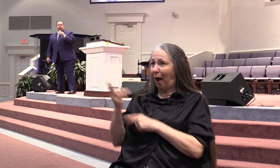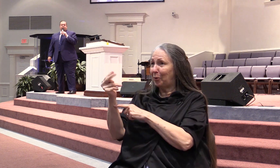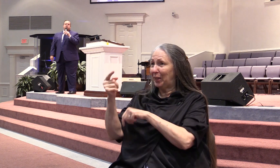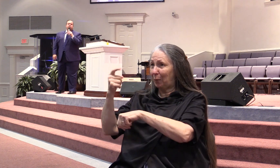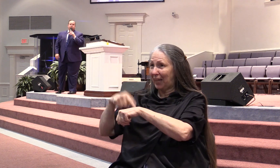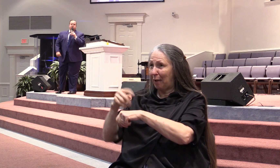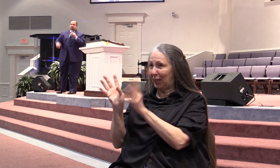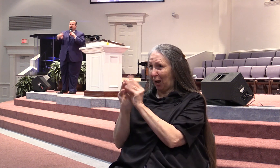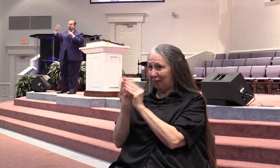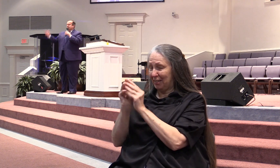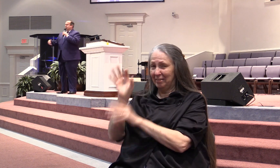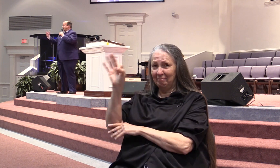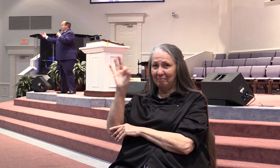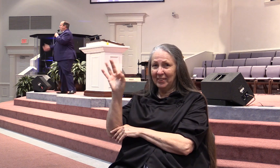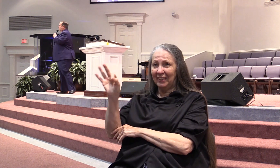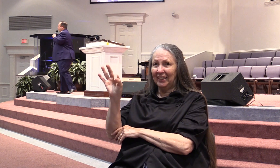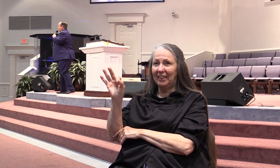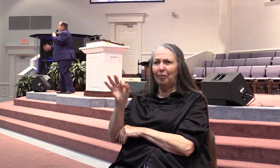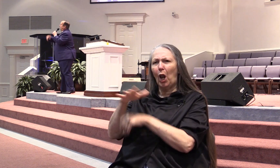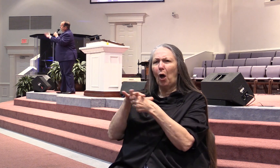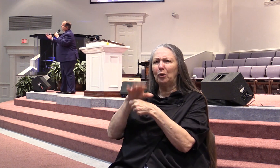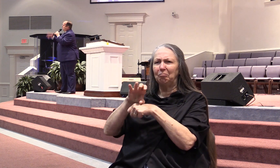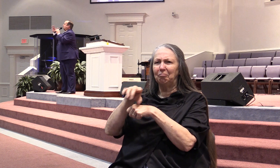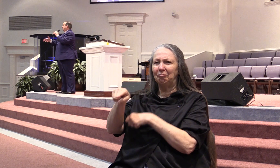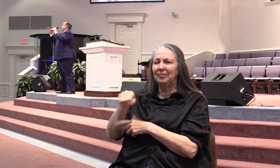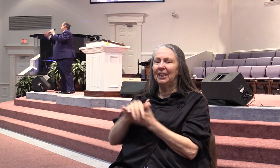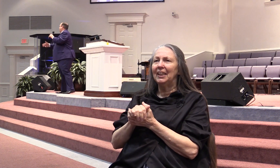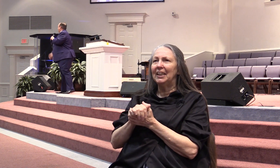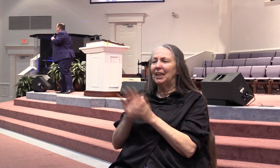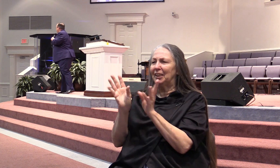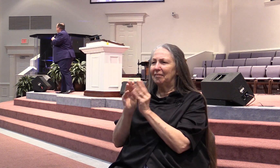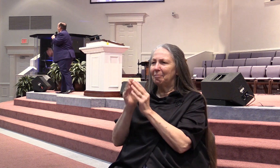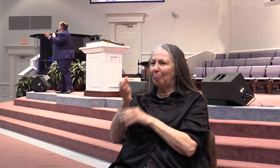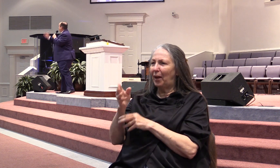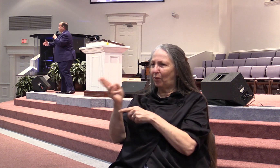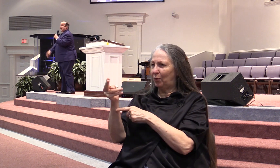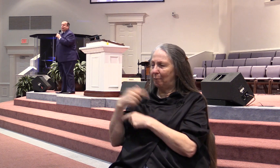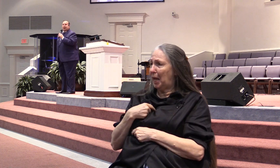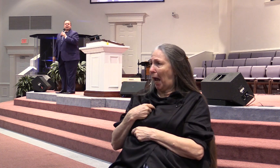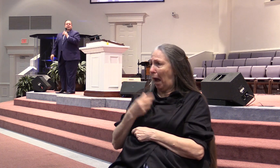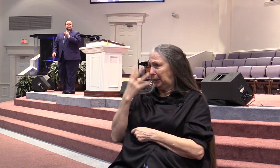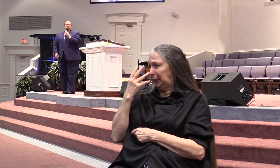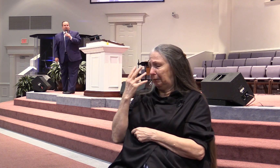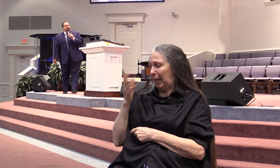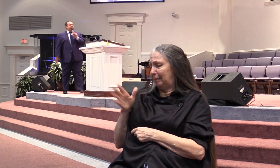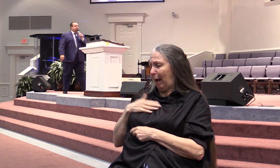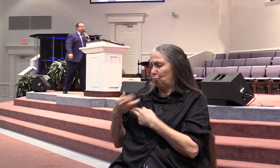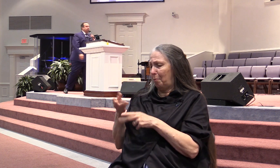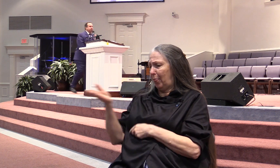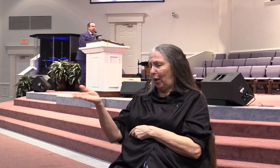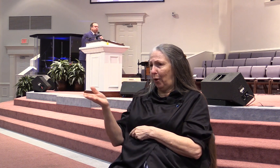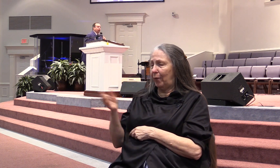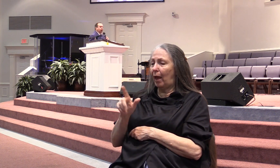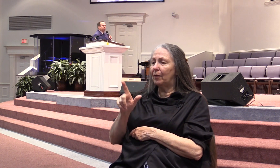time at a convention preaching a thing for a local church. There was a convention being held at the hotel. I was just staying there. There was a Lions